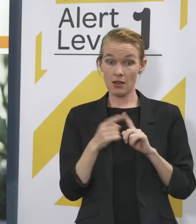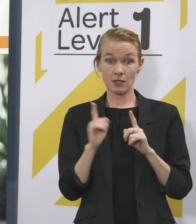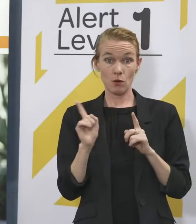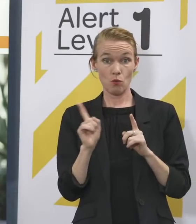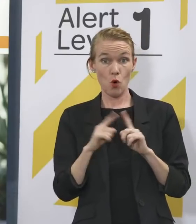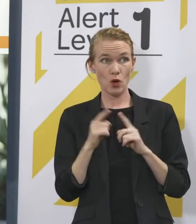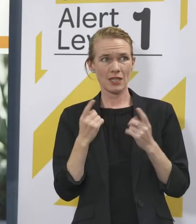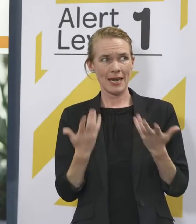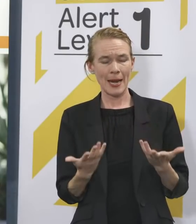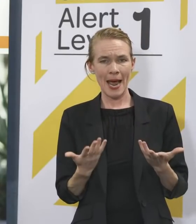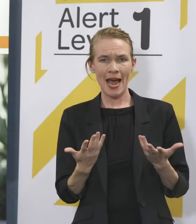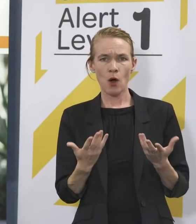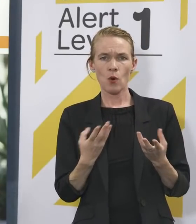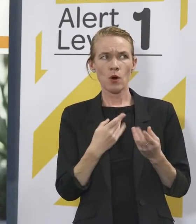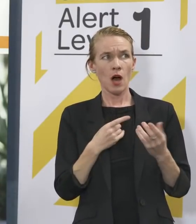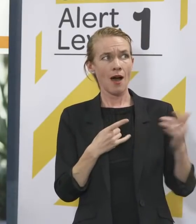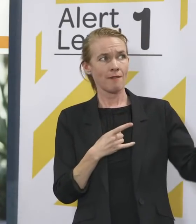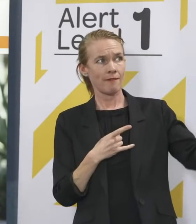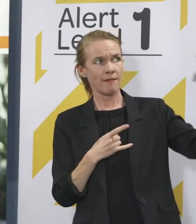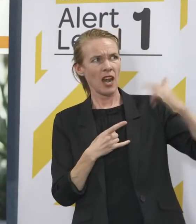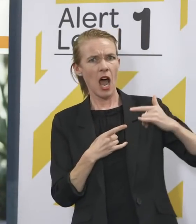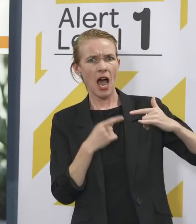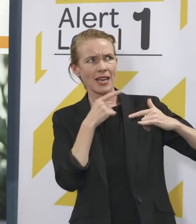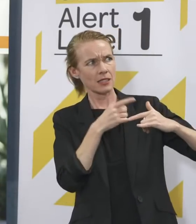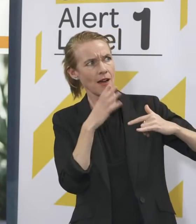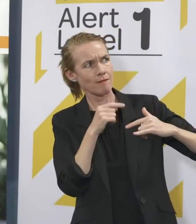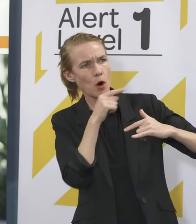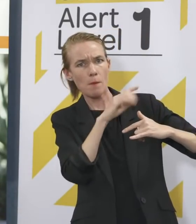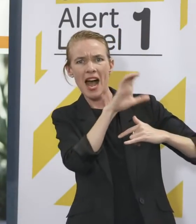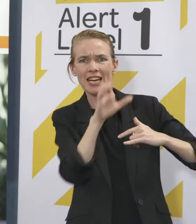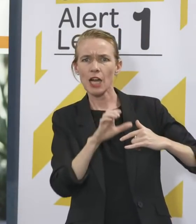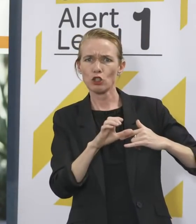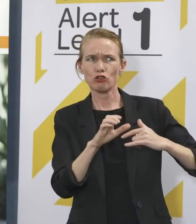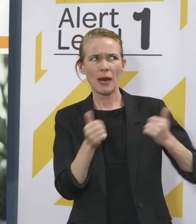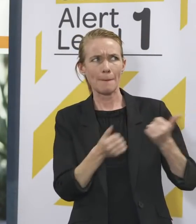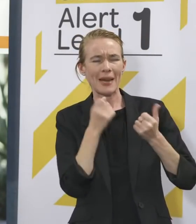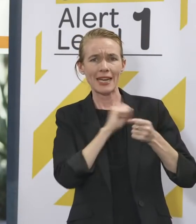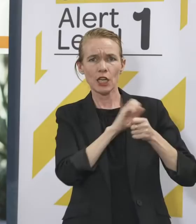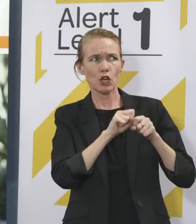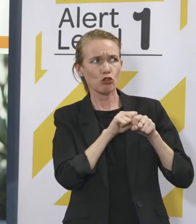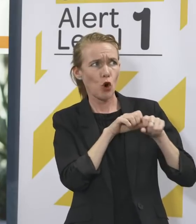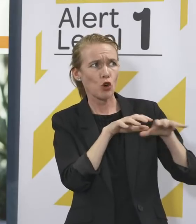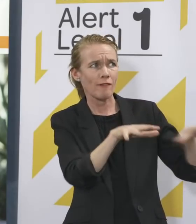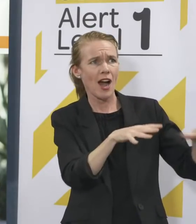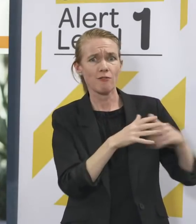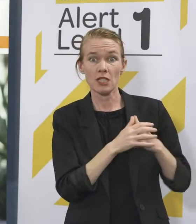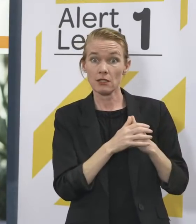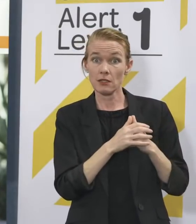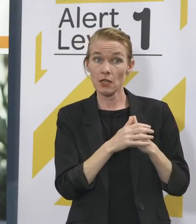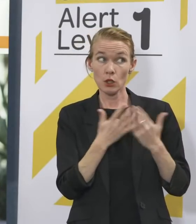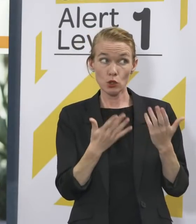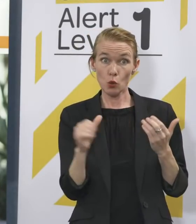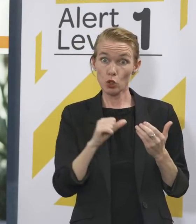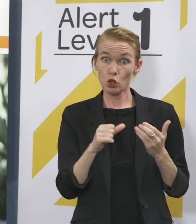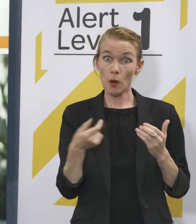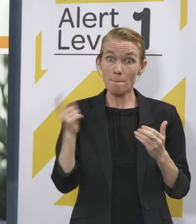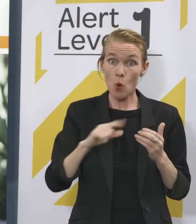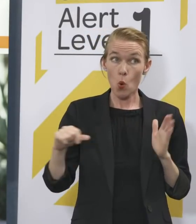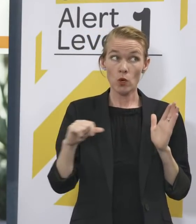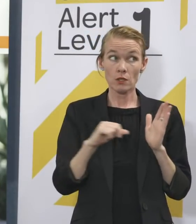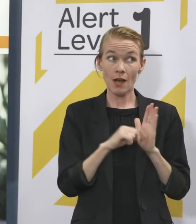same procedures at the moment. Okay. Regardless of where people are coming from. Why are we not using different ones for people from higher risk countries?